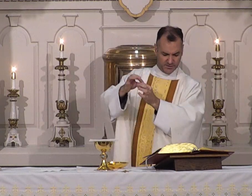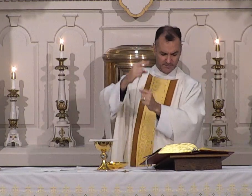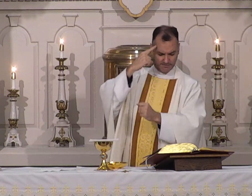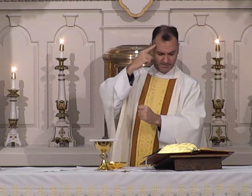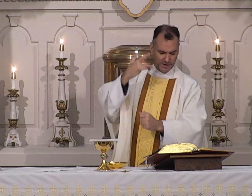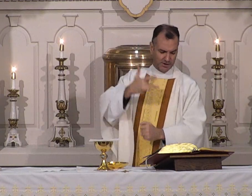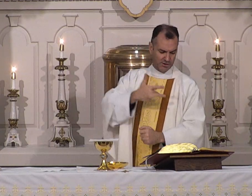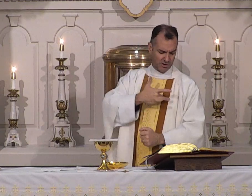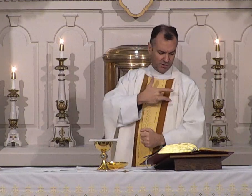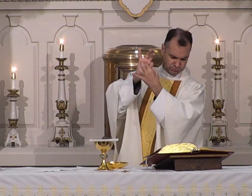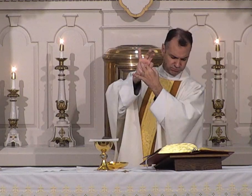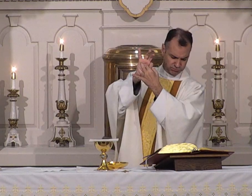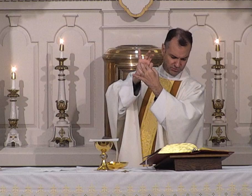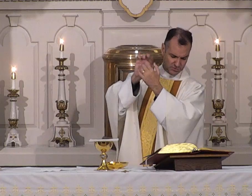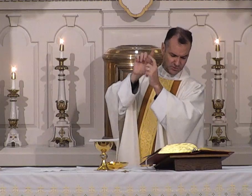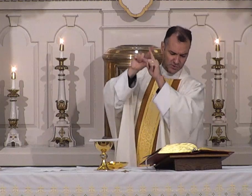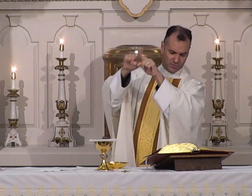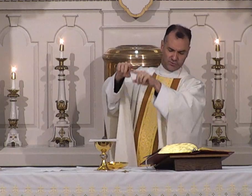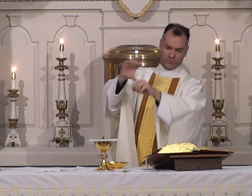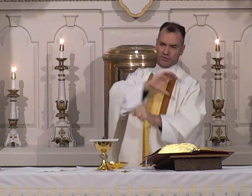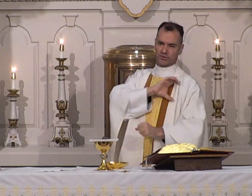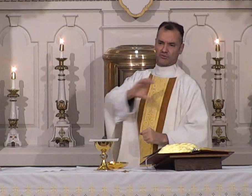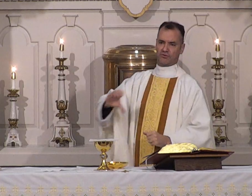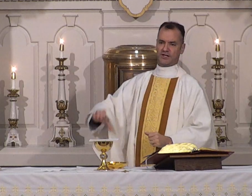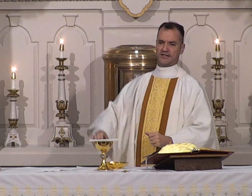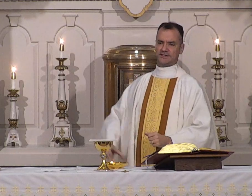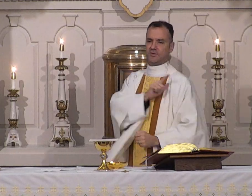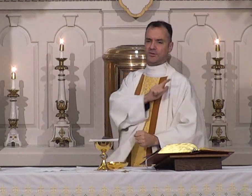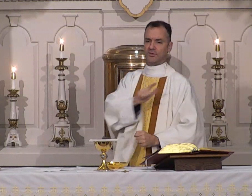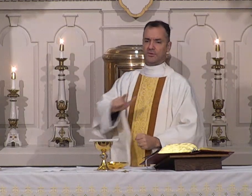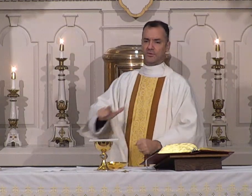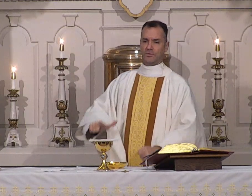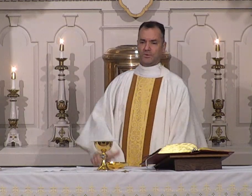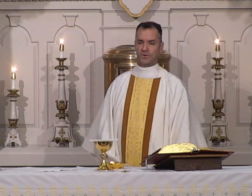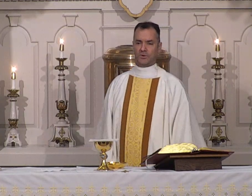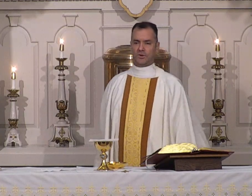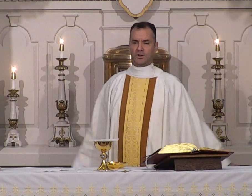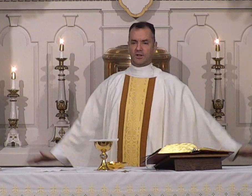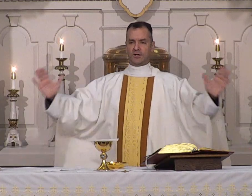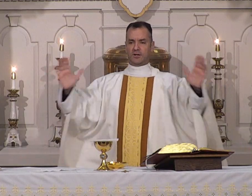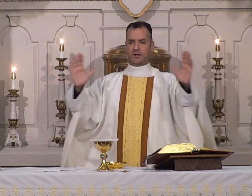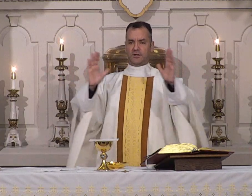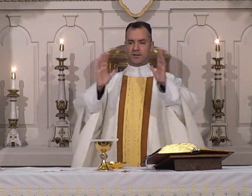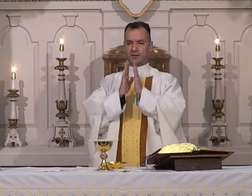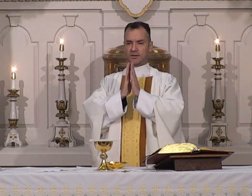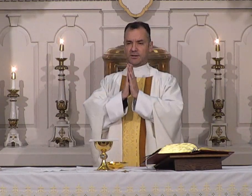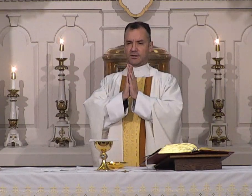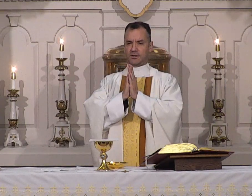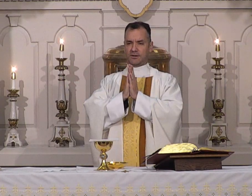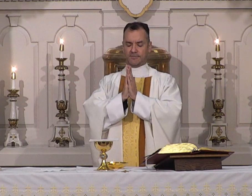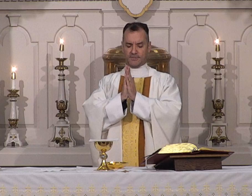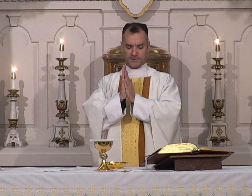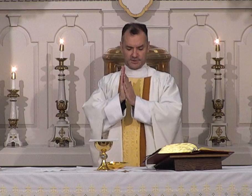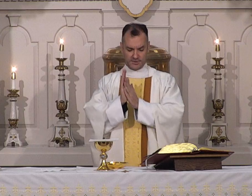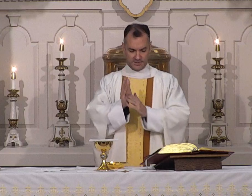we may be faithfully united in mind and heart through Christ our Lord. Amen.